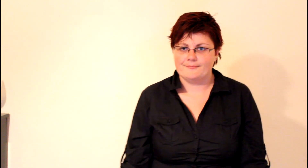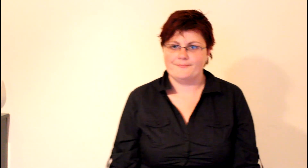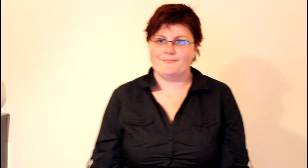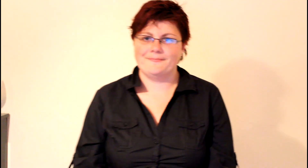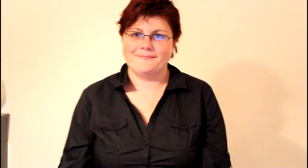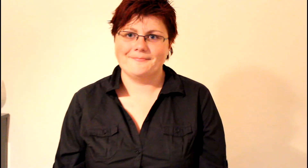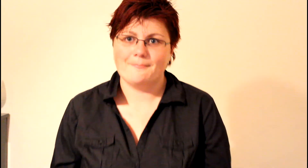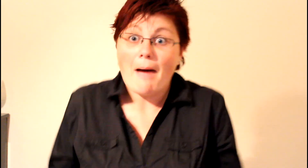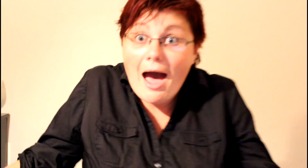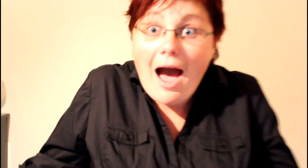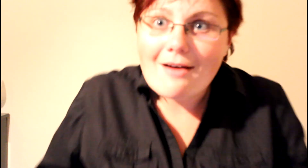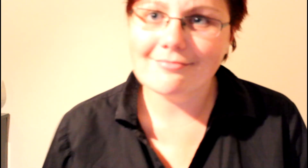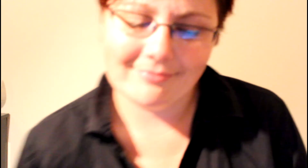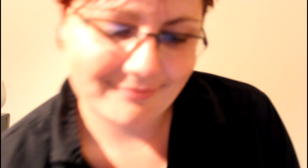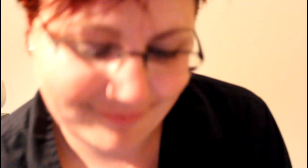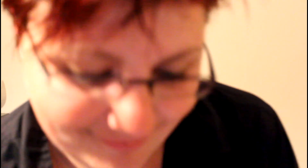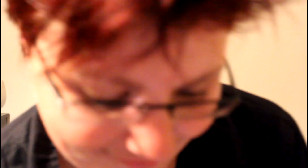Ah! You